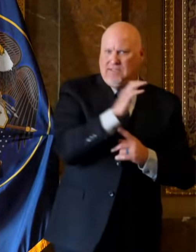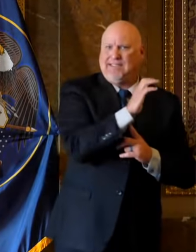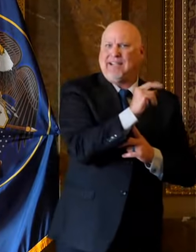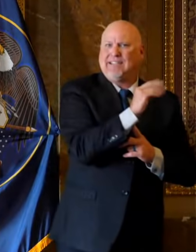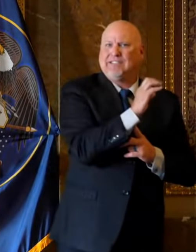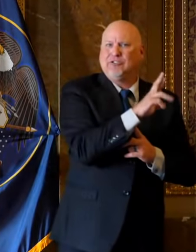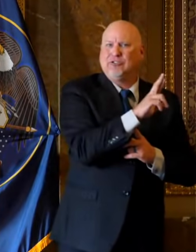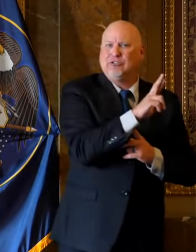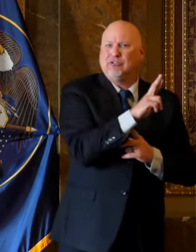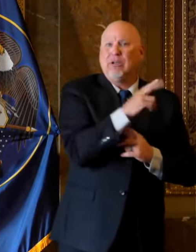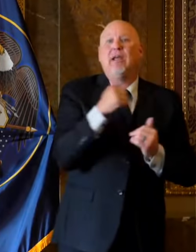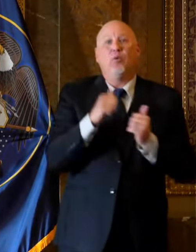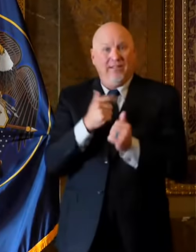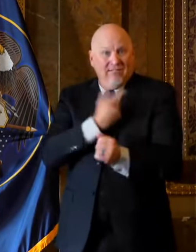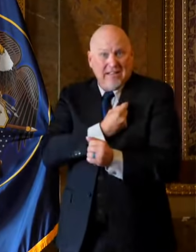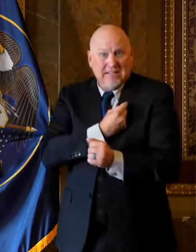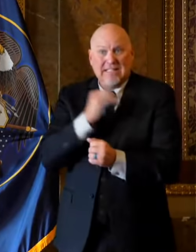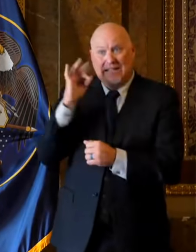that correct?